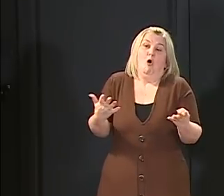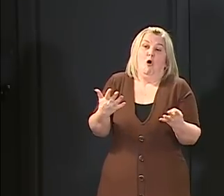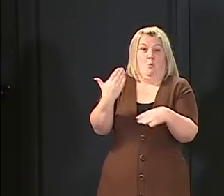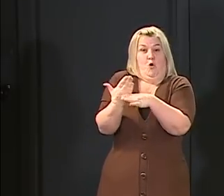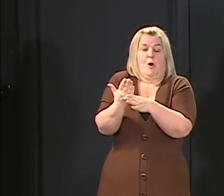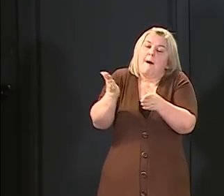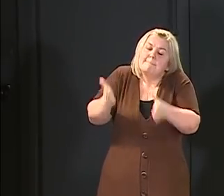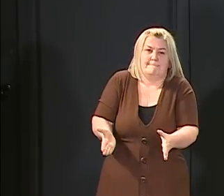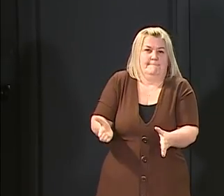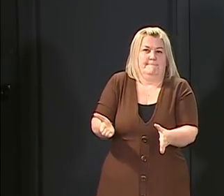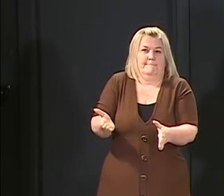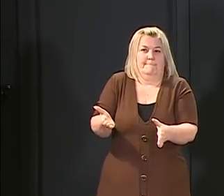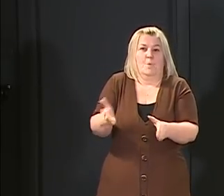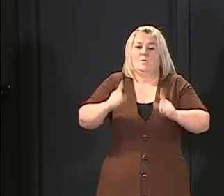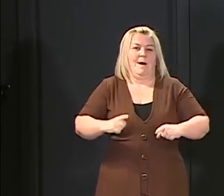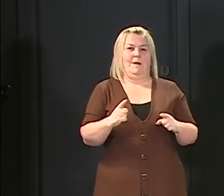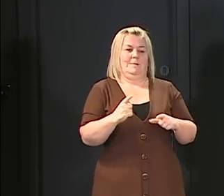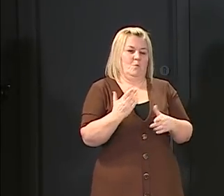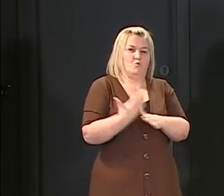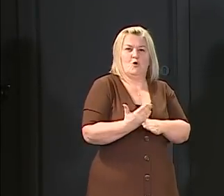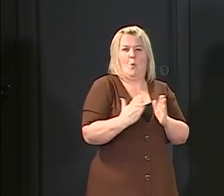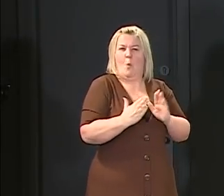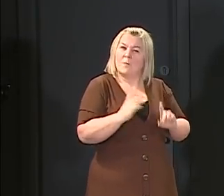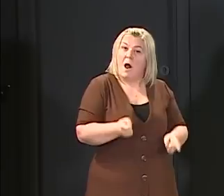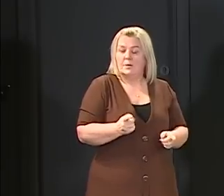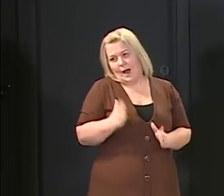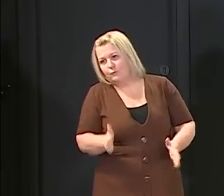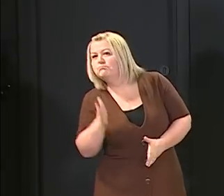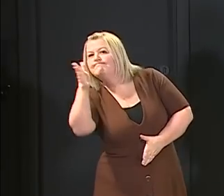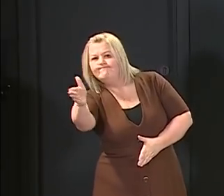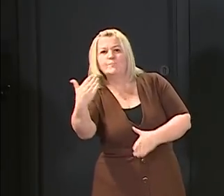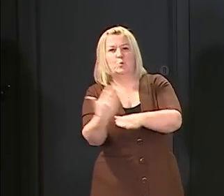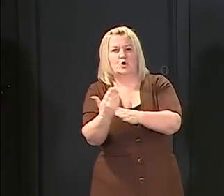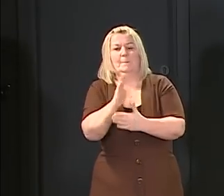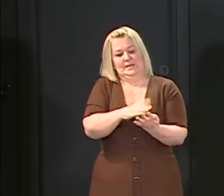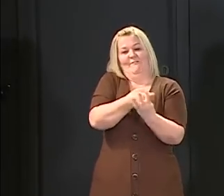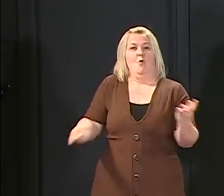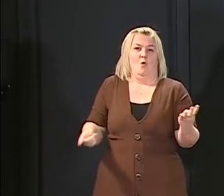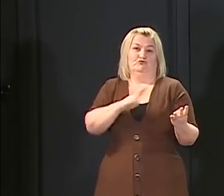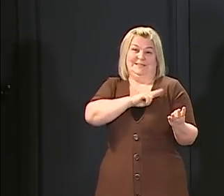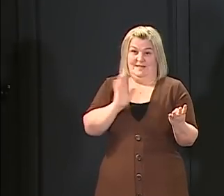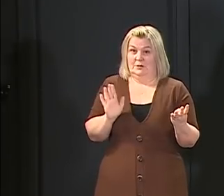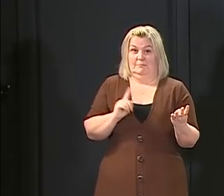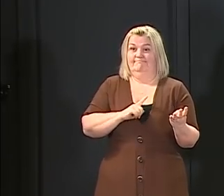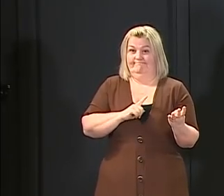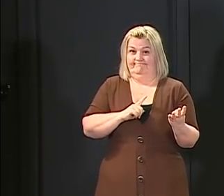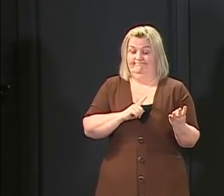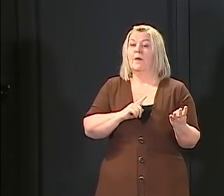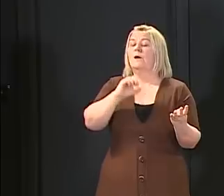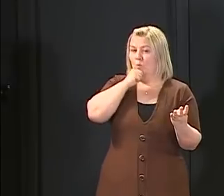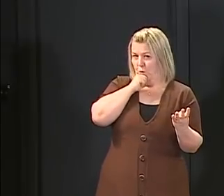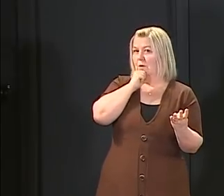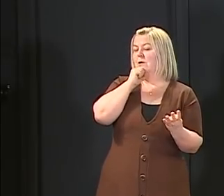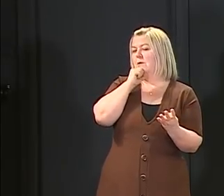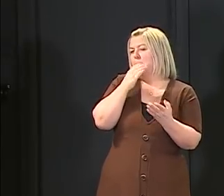work cannot be done at home. As I said earlier today, we will be issuing further guidance to employers to help them judge what is